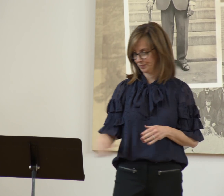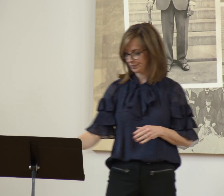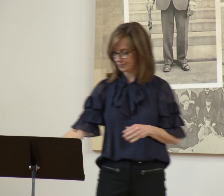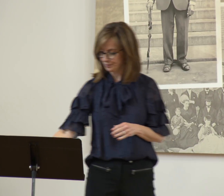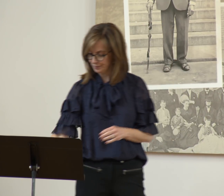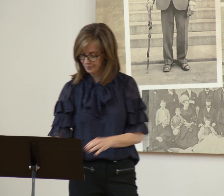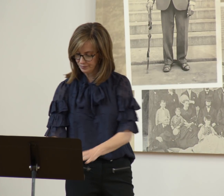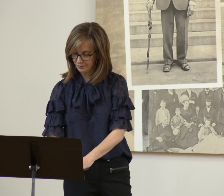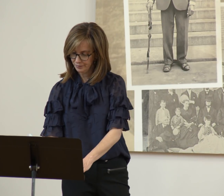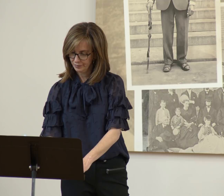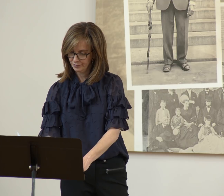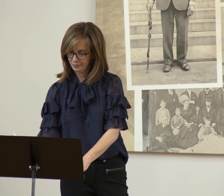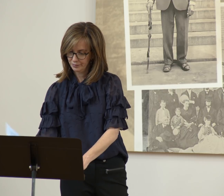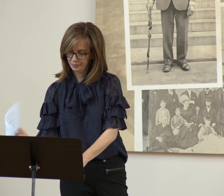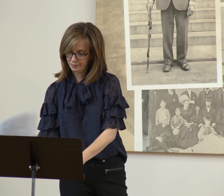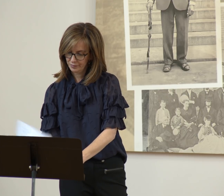him as a student.